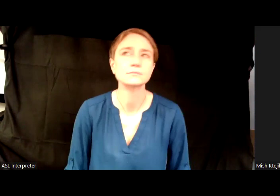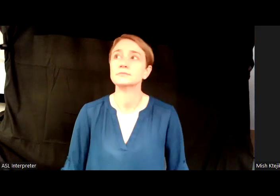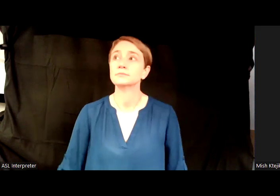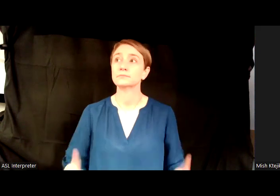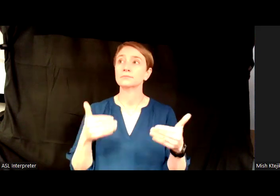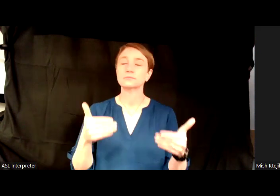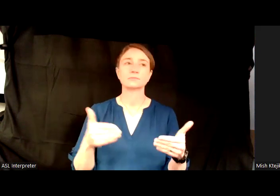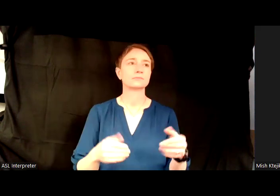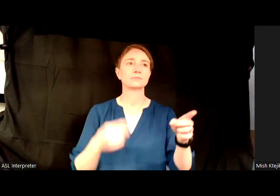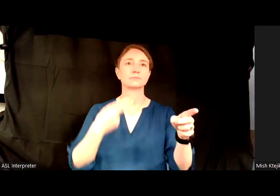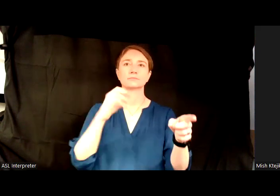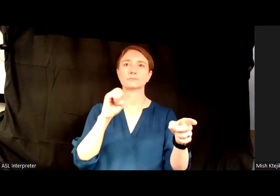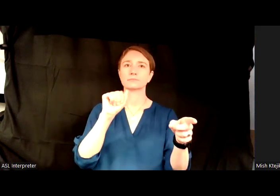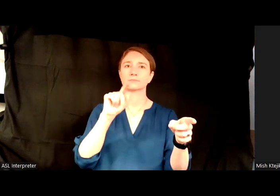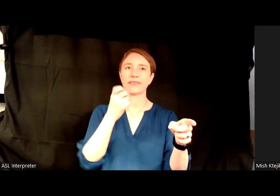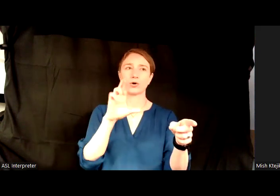This is Heather.